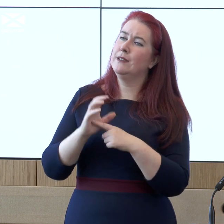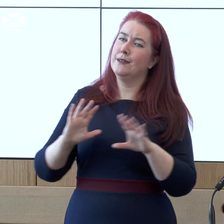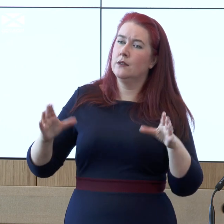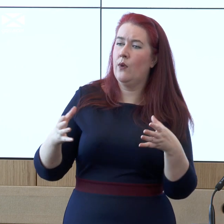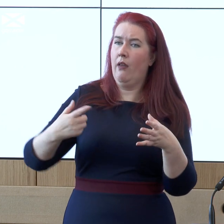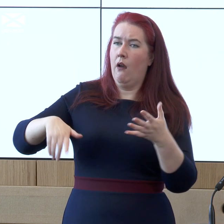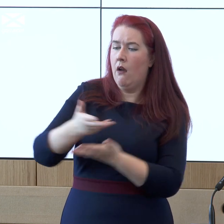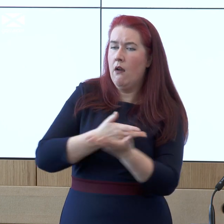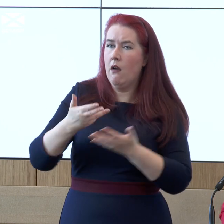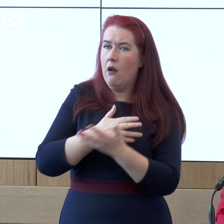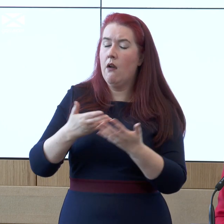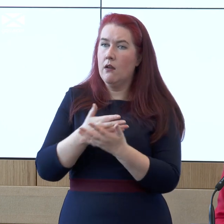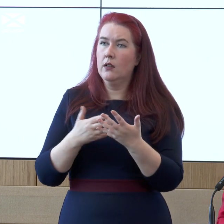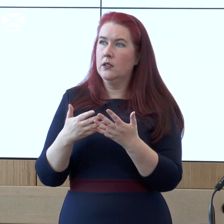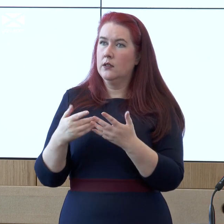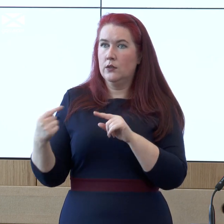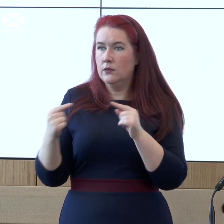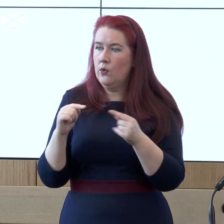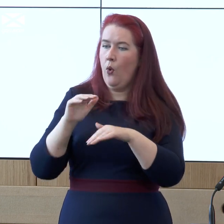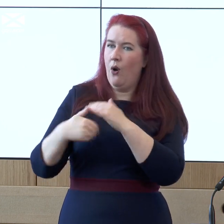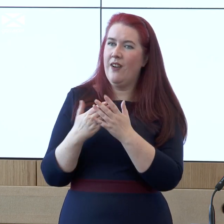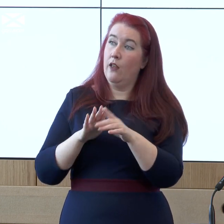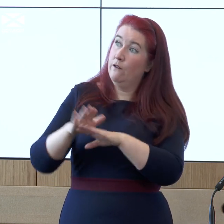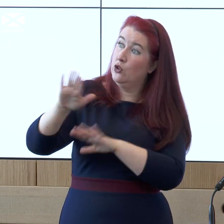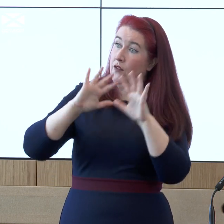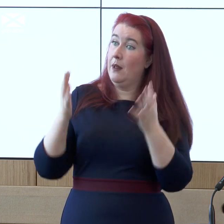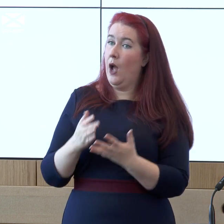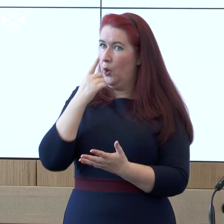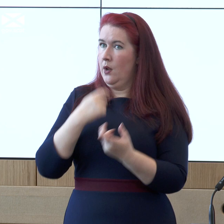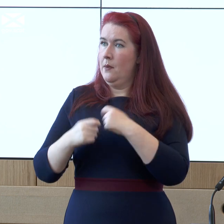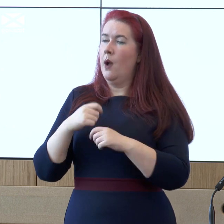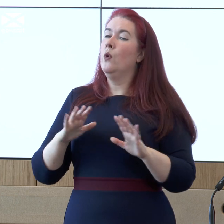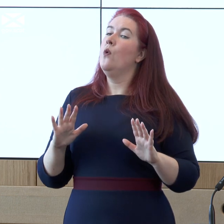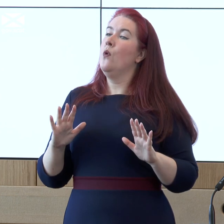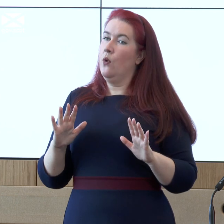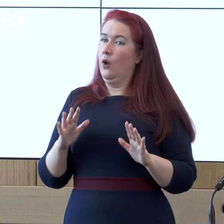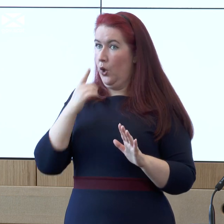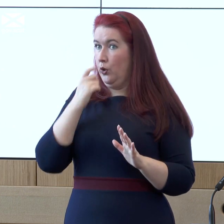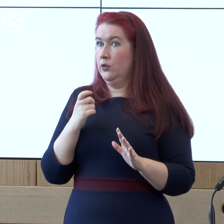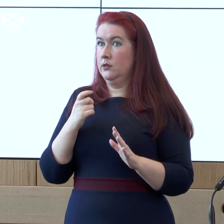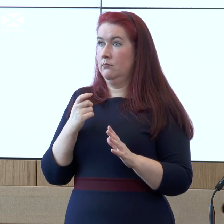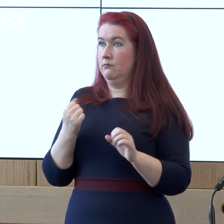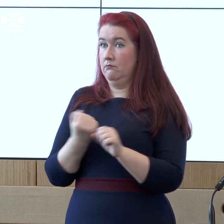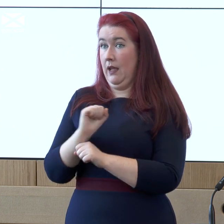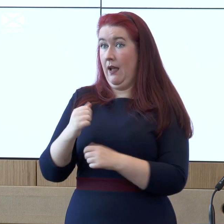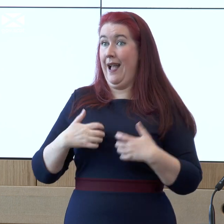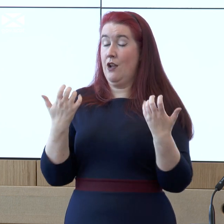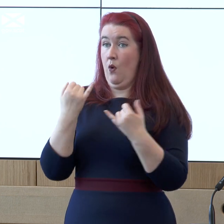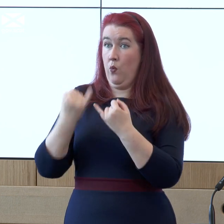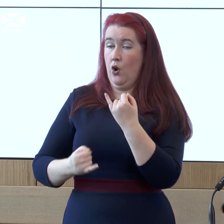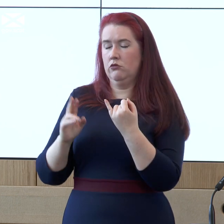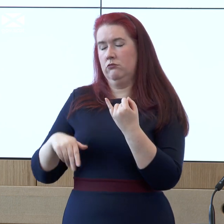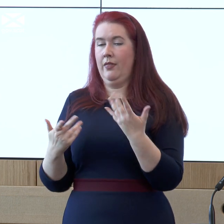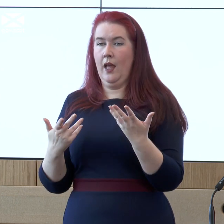and negotiate over the future of the planet, might intensify rather than alleviate your anger. On